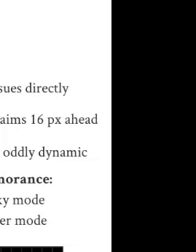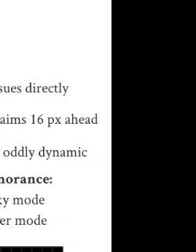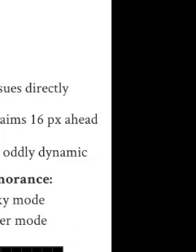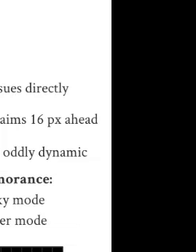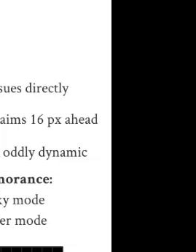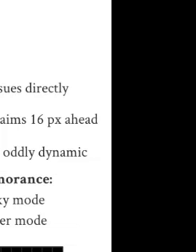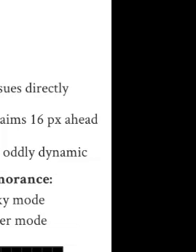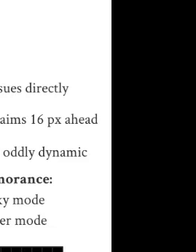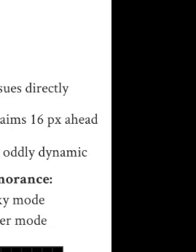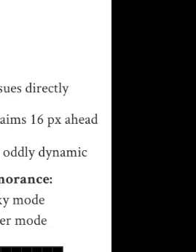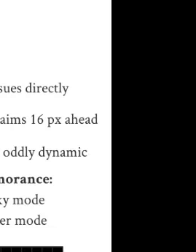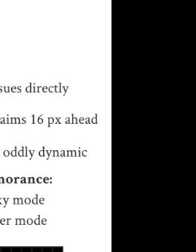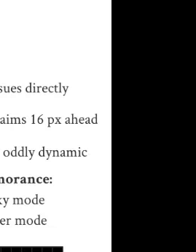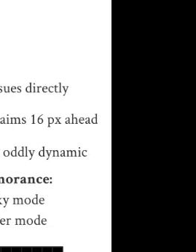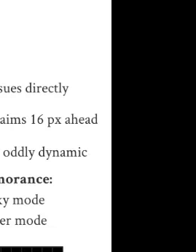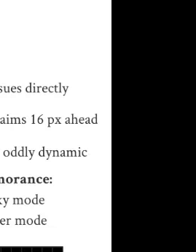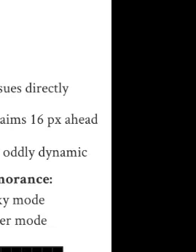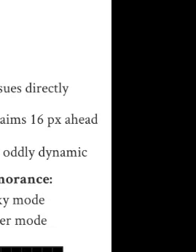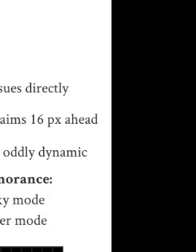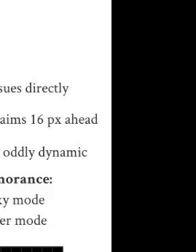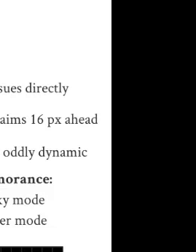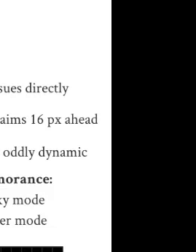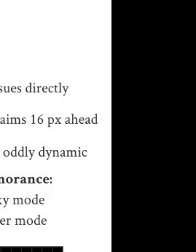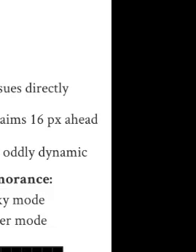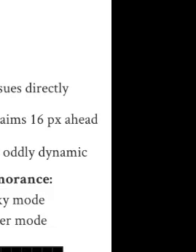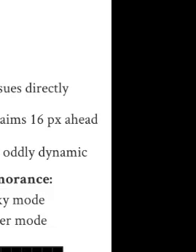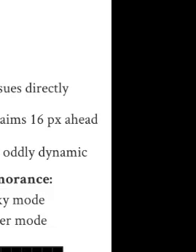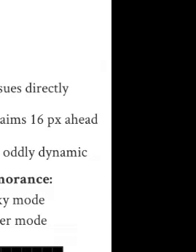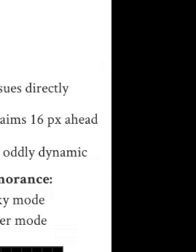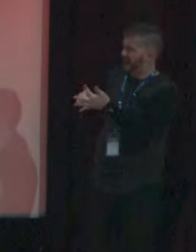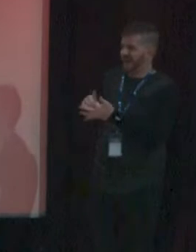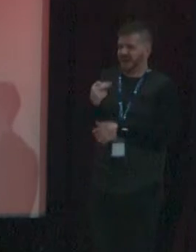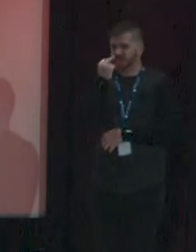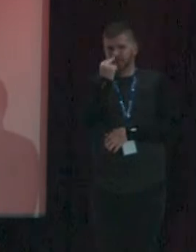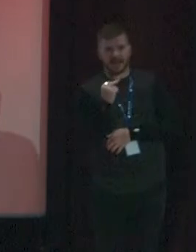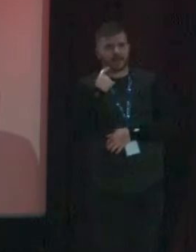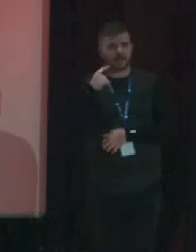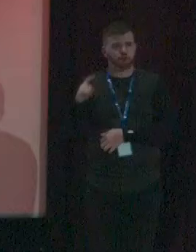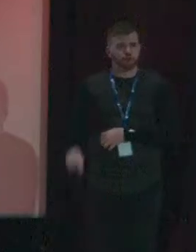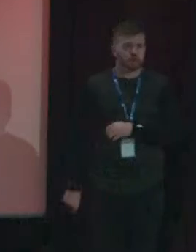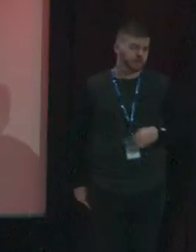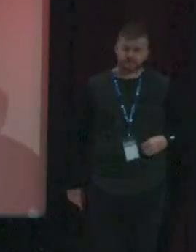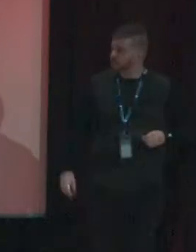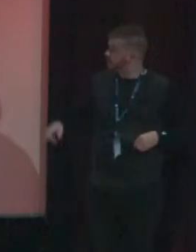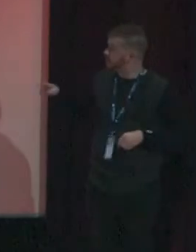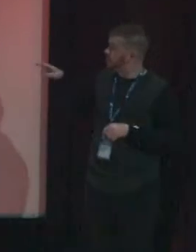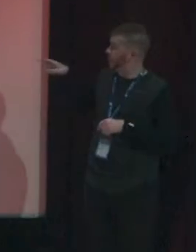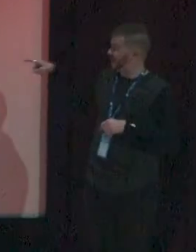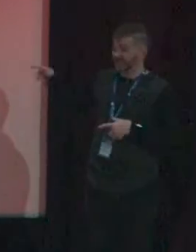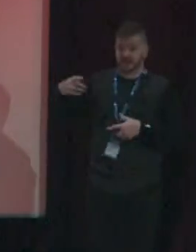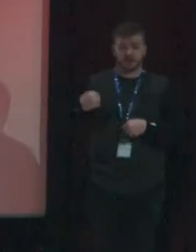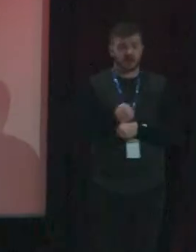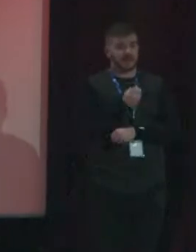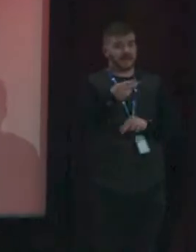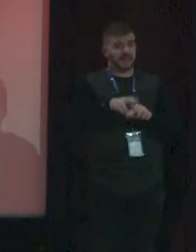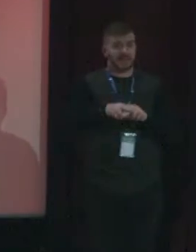has the character Ottoboke. Feigning ignorance is the best translation I can offer you. And what he does is, if he is more